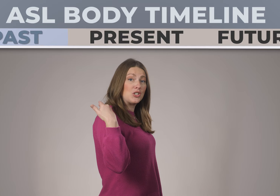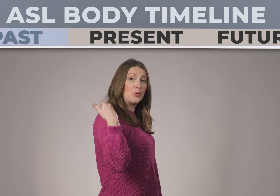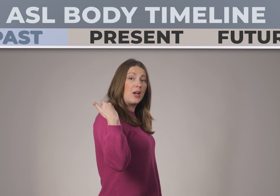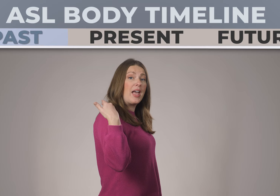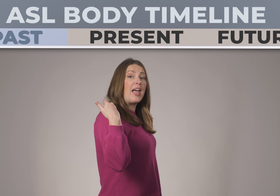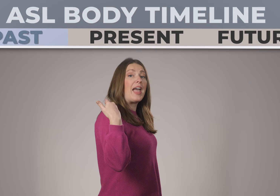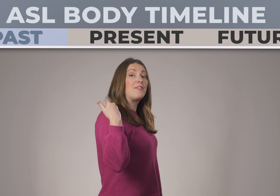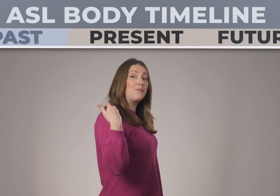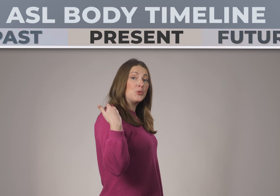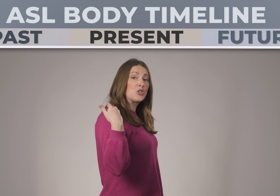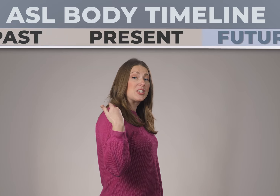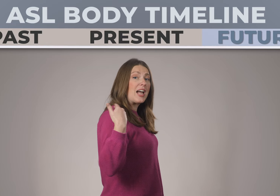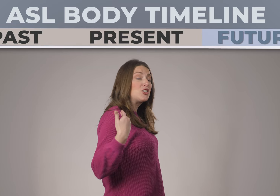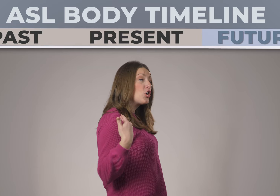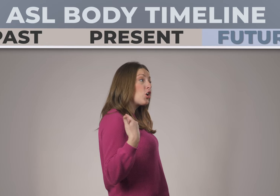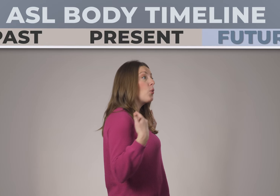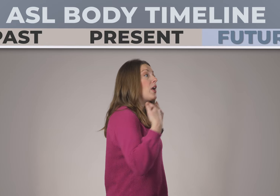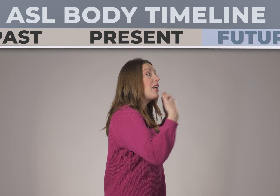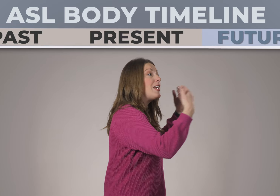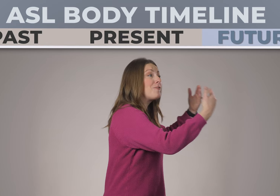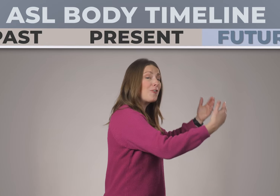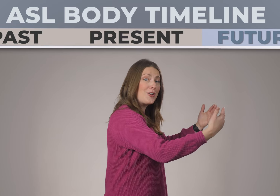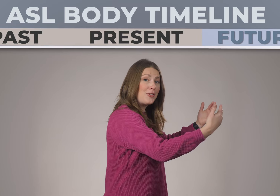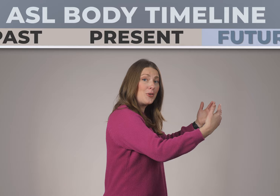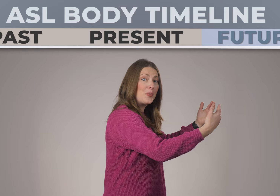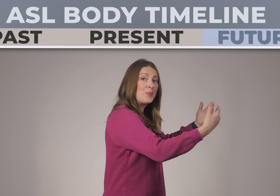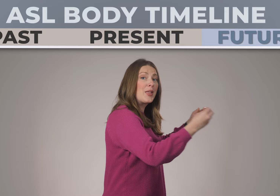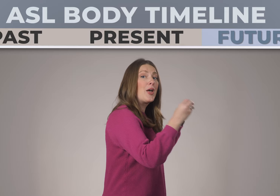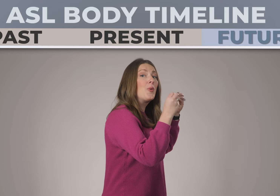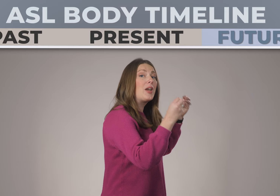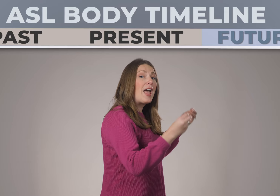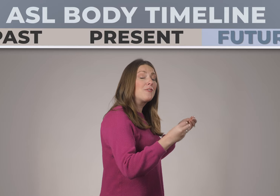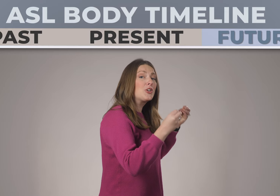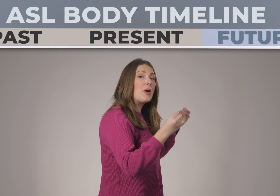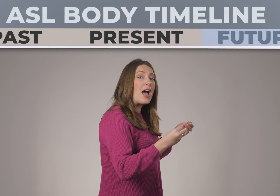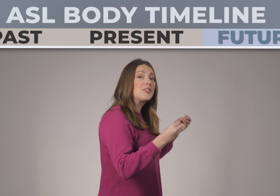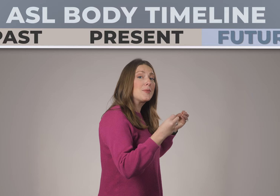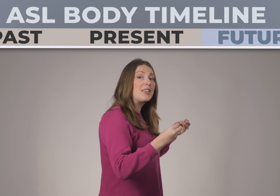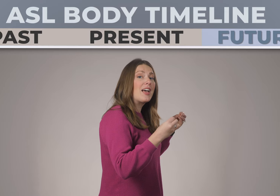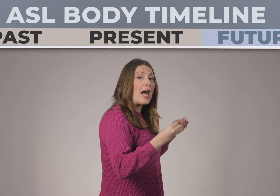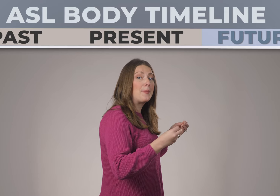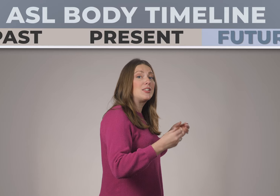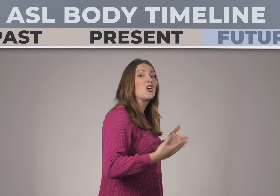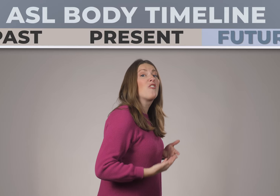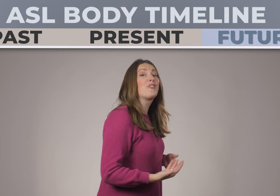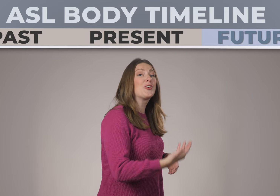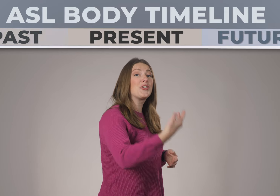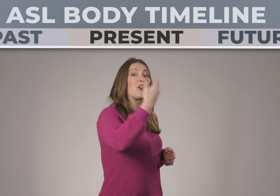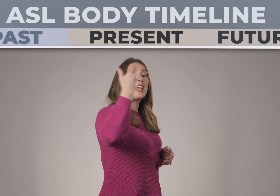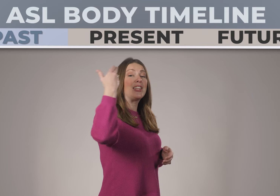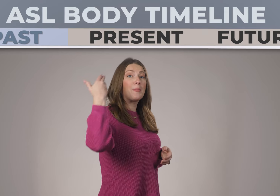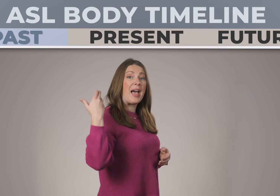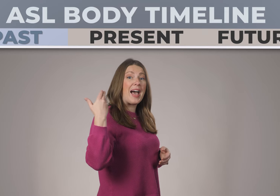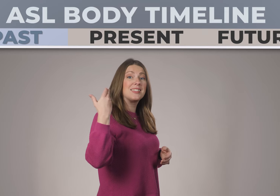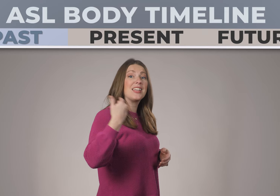you, and future signs go in front of you. Whenever you have something that happens further in the past, it